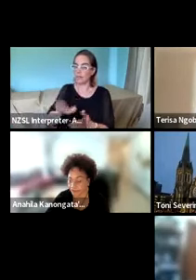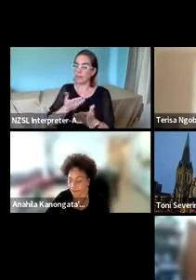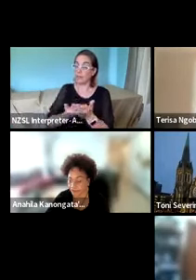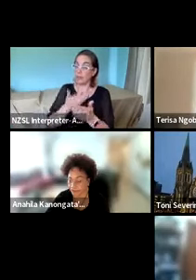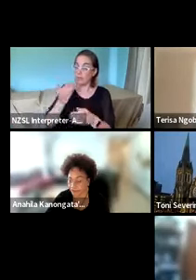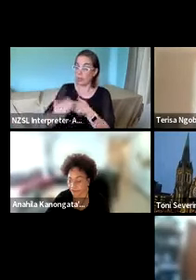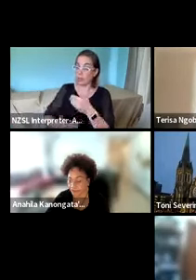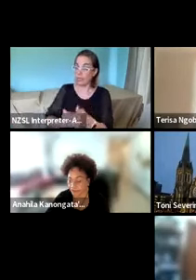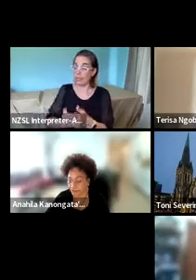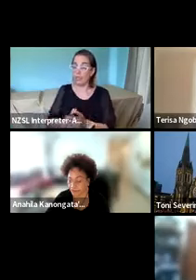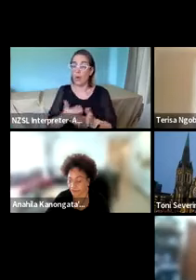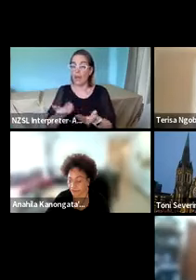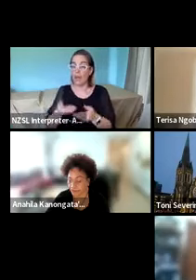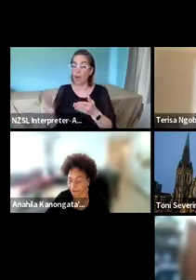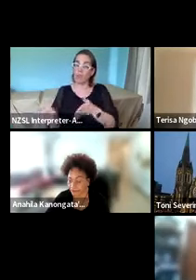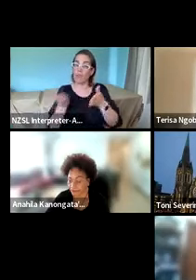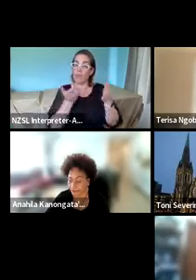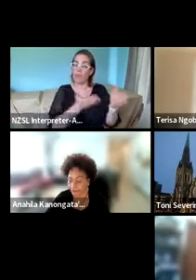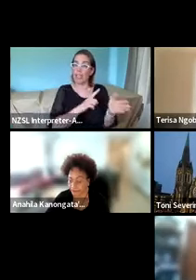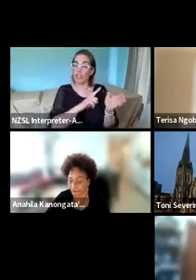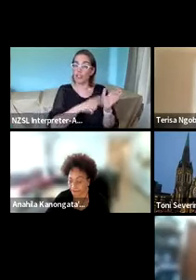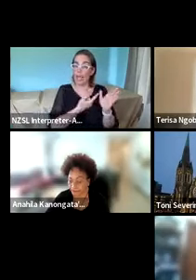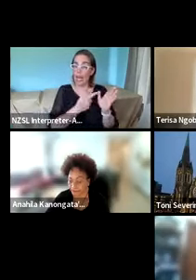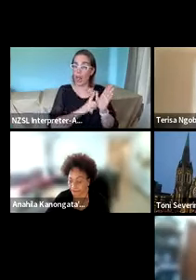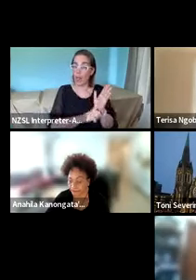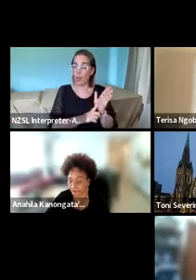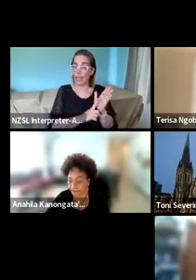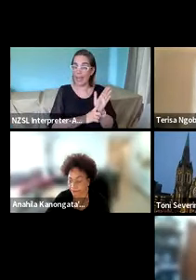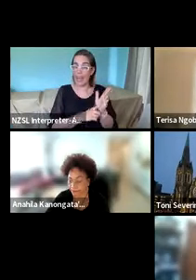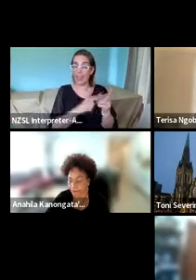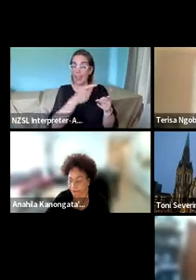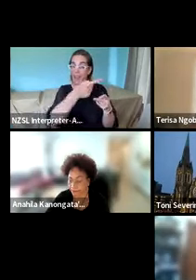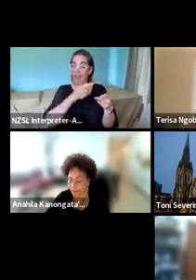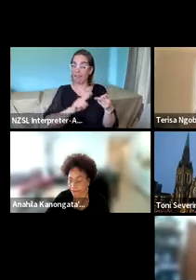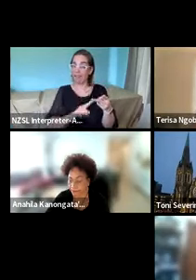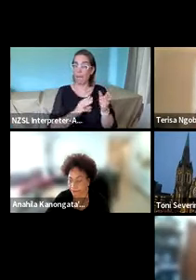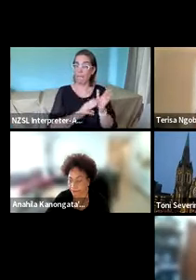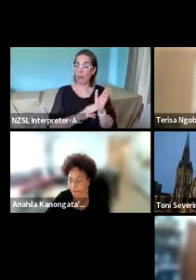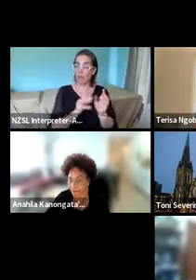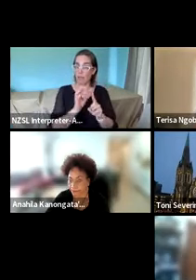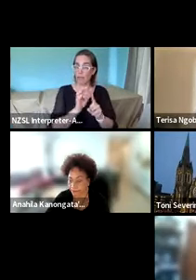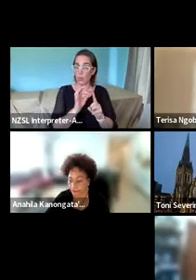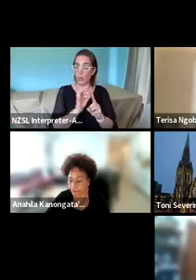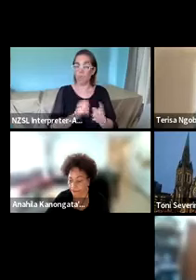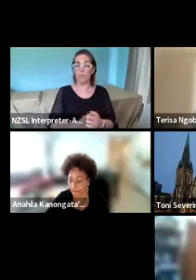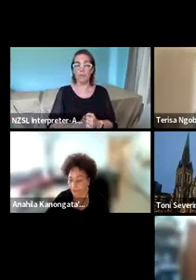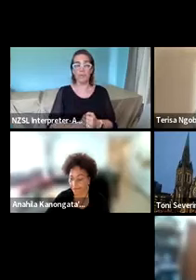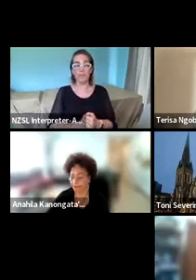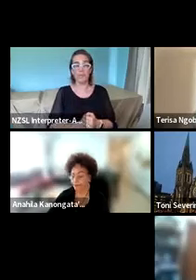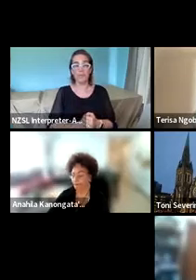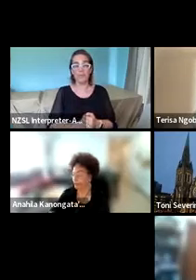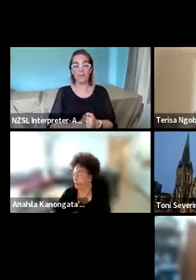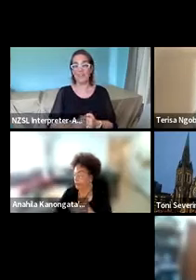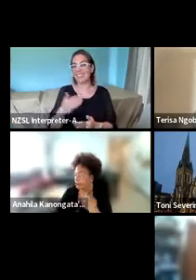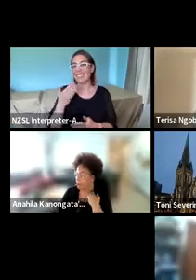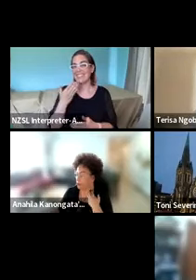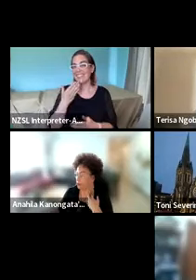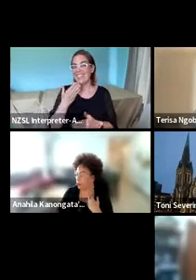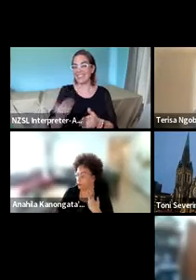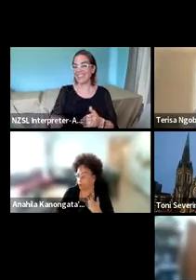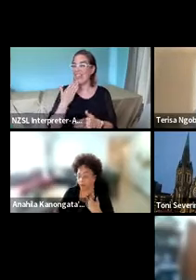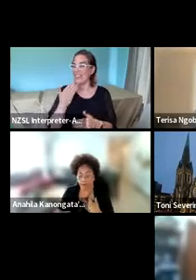move on to Jan Logie now, and then Maureen Pugh. Thank you. Thanks for your submission, Natasha. It was